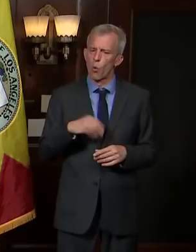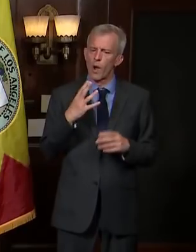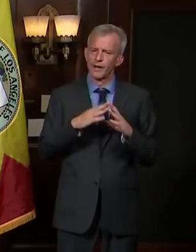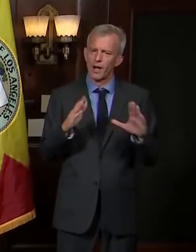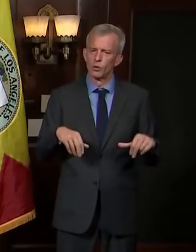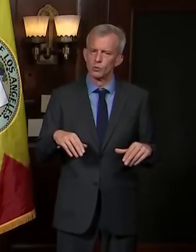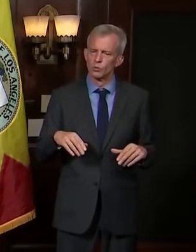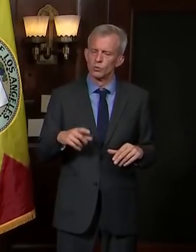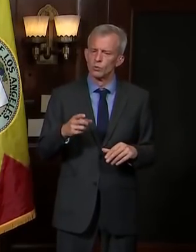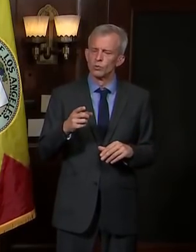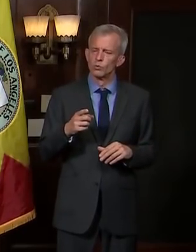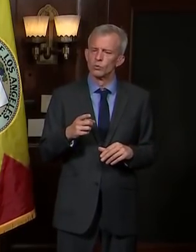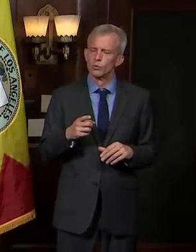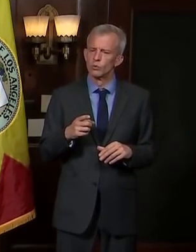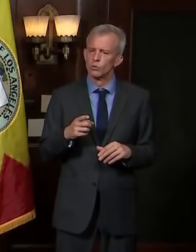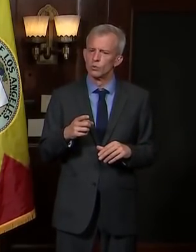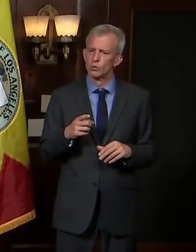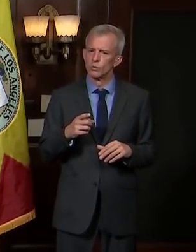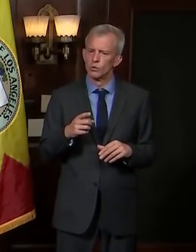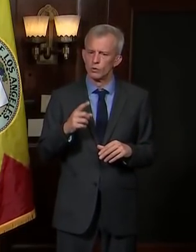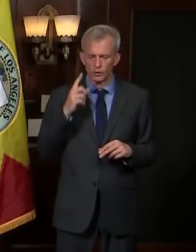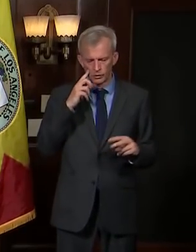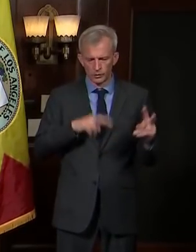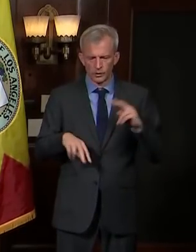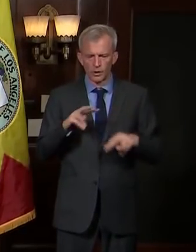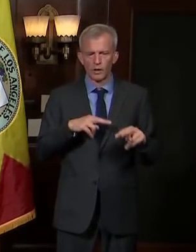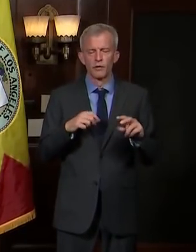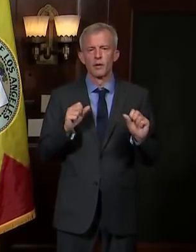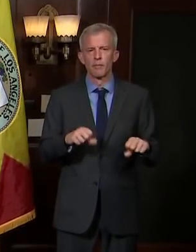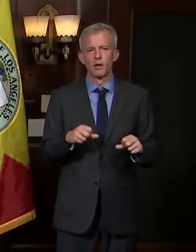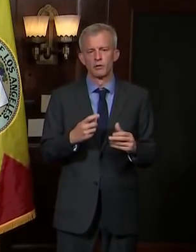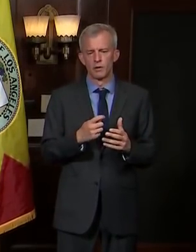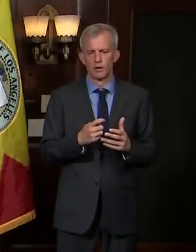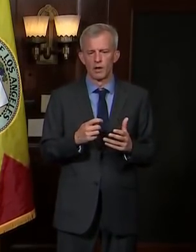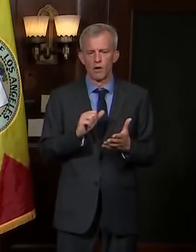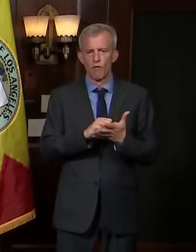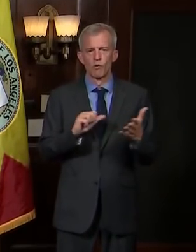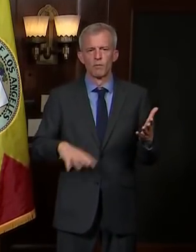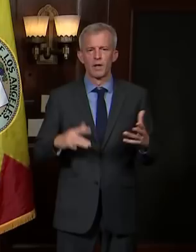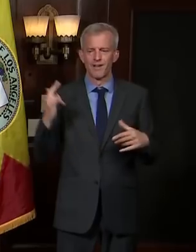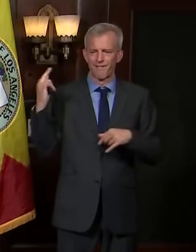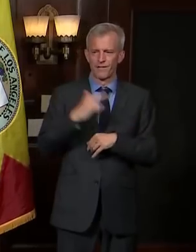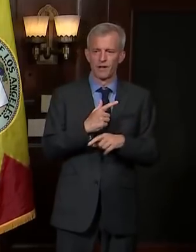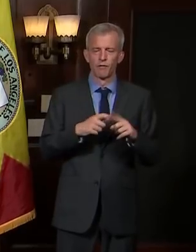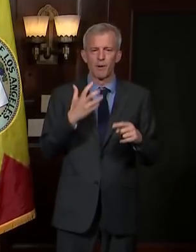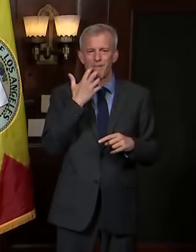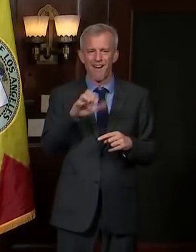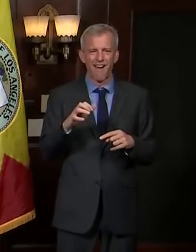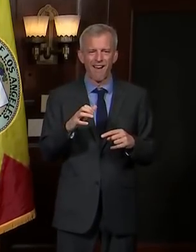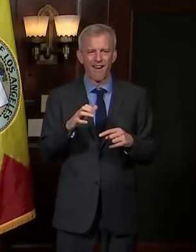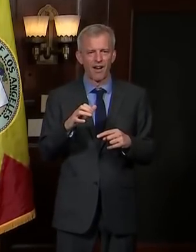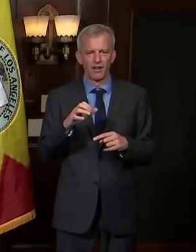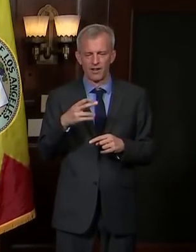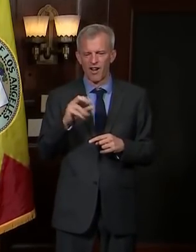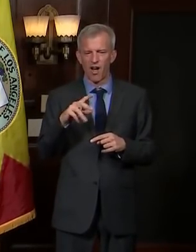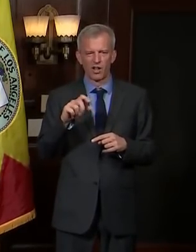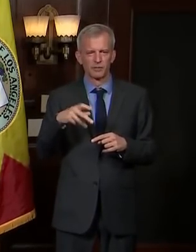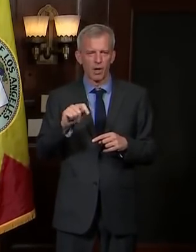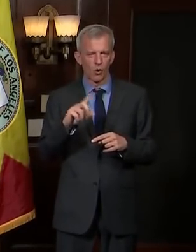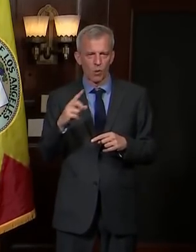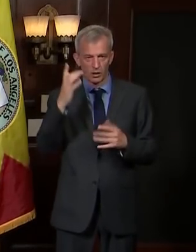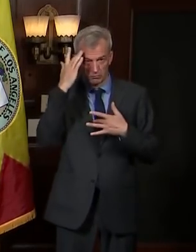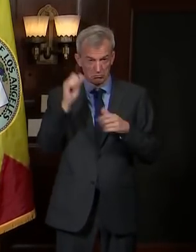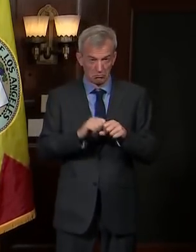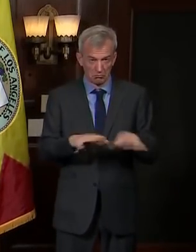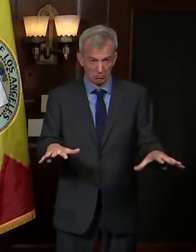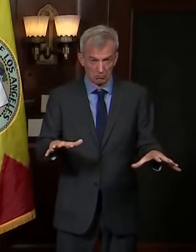potential of eliminating flights from hot spots to other various cities. I'm wondering, would you support that if